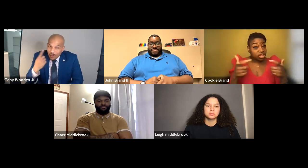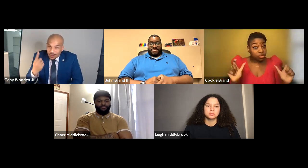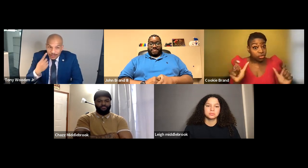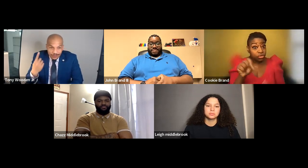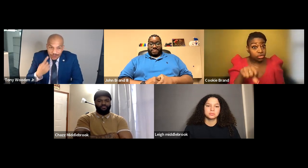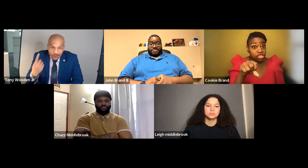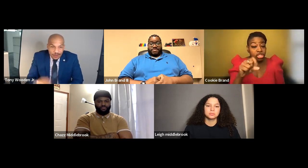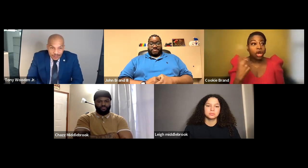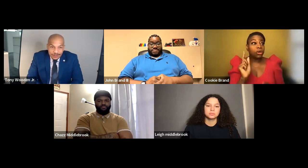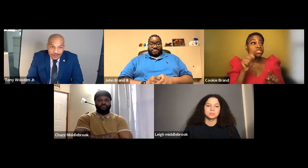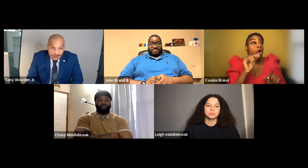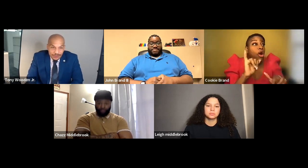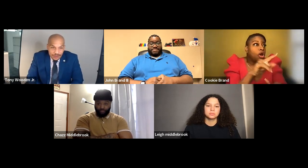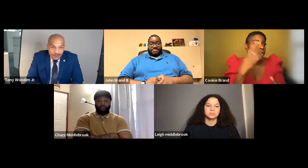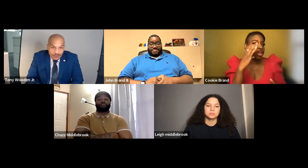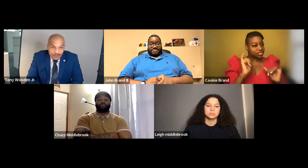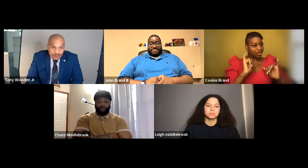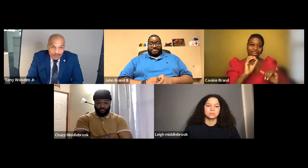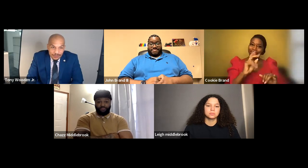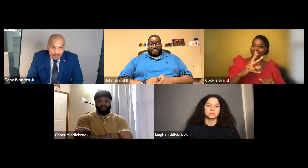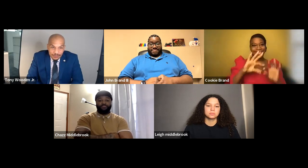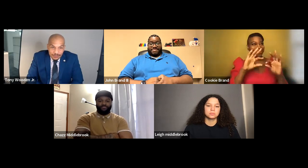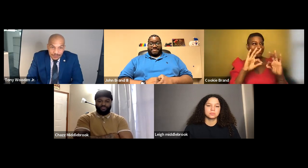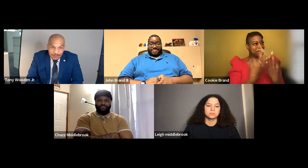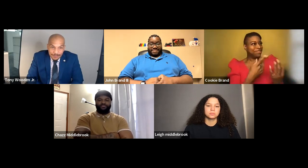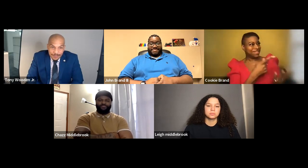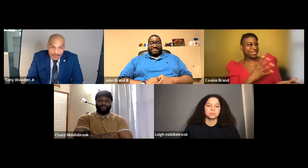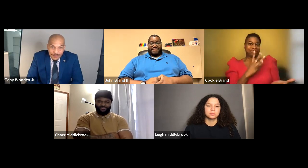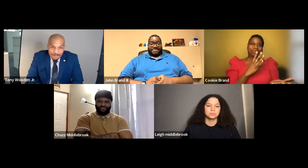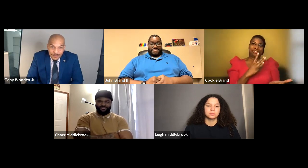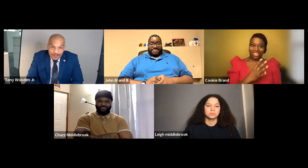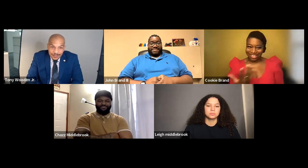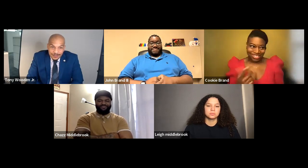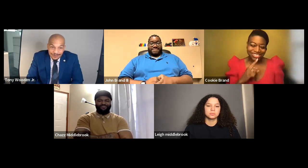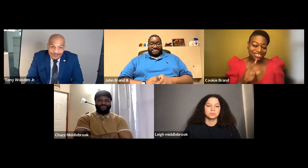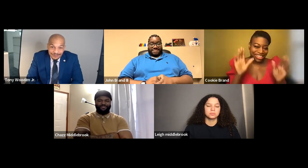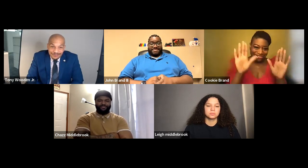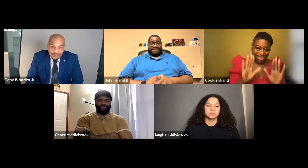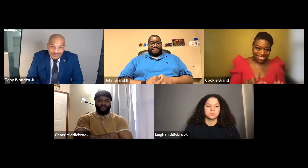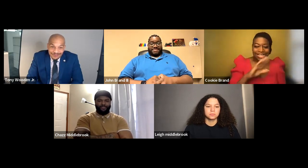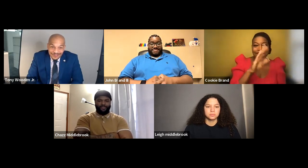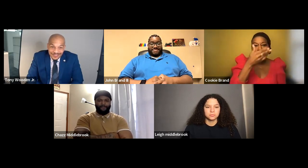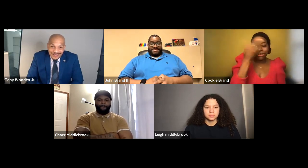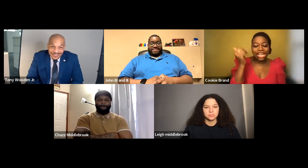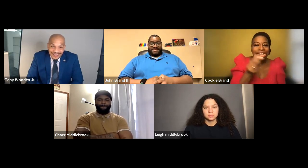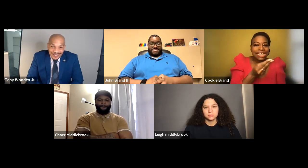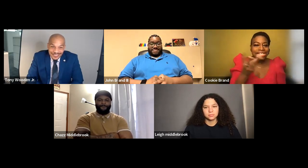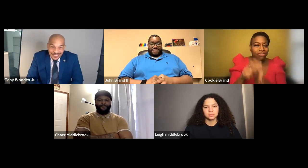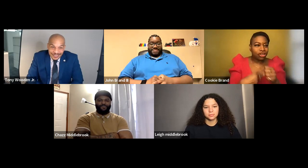meet people. Anytime we go to a deaf event, you'd be like, oh, that's another family member. I didn't know we were family. And so it's really a